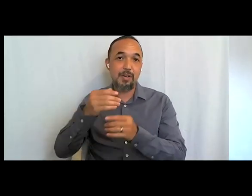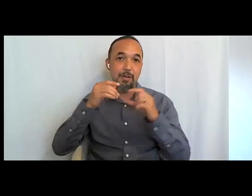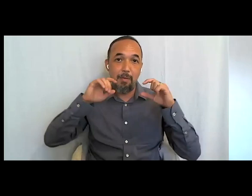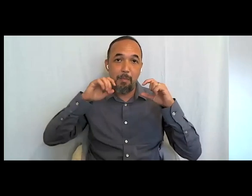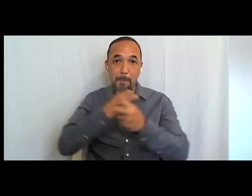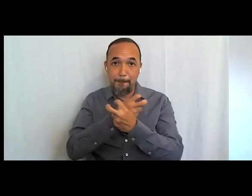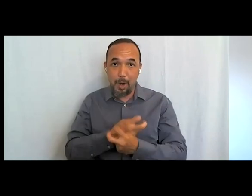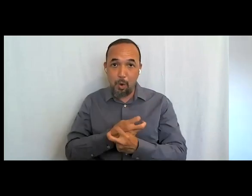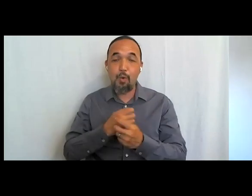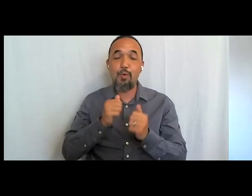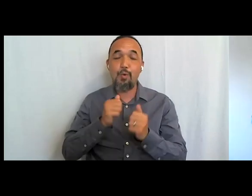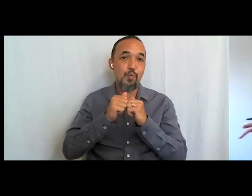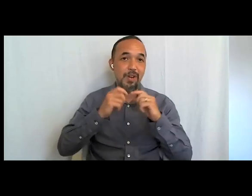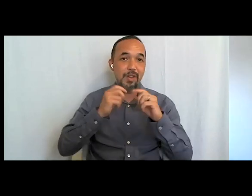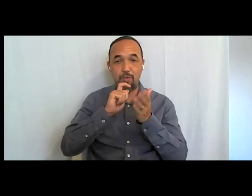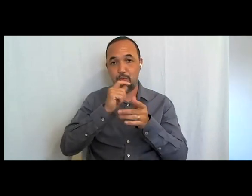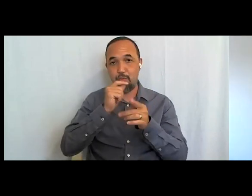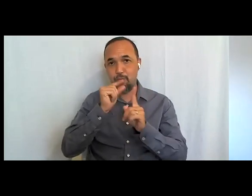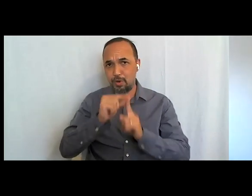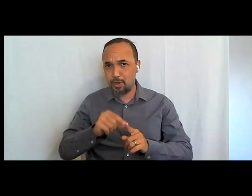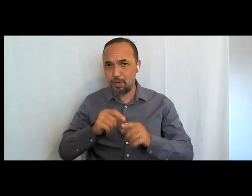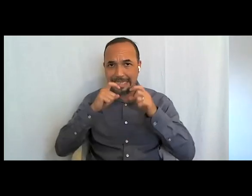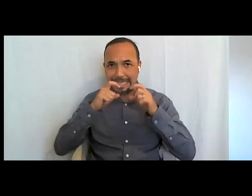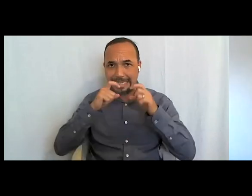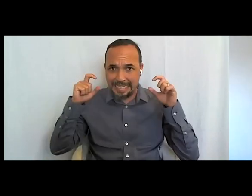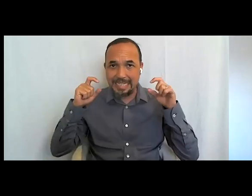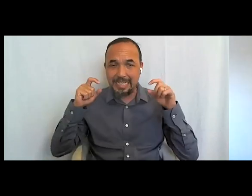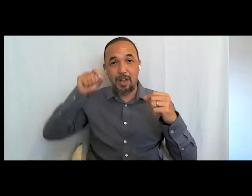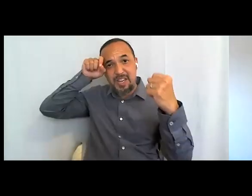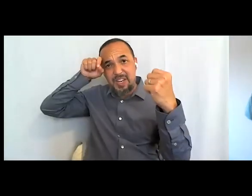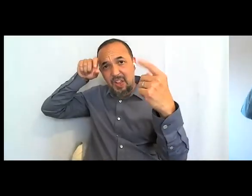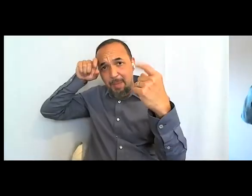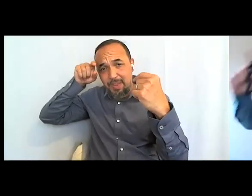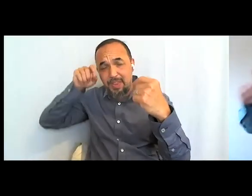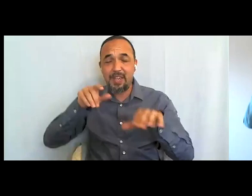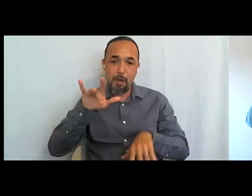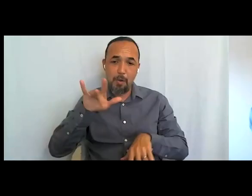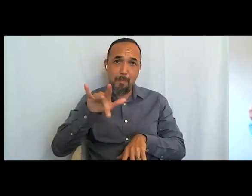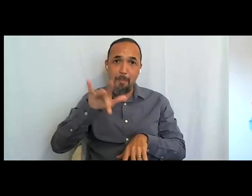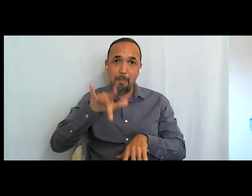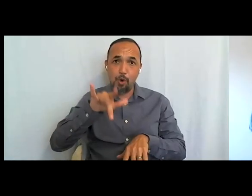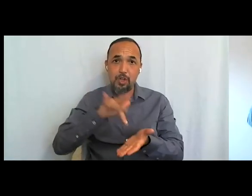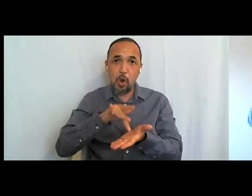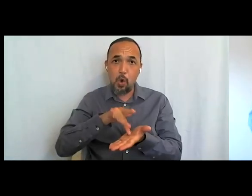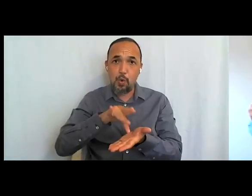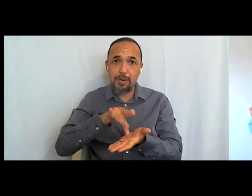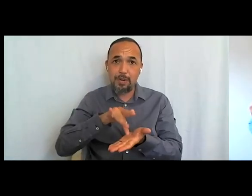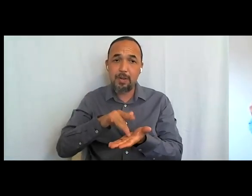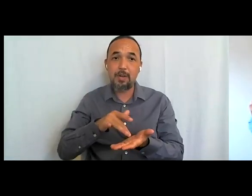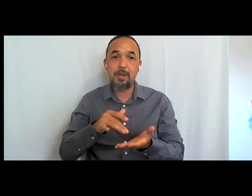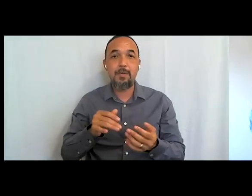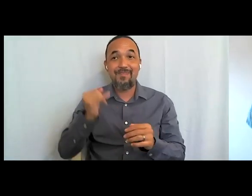It's totally up to you. It's based on whatever works for the entire team. If one person doesn't have telepathy, just beam them a signal telling